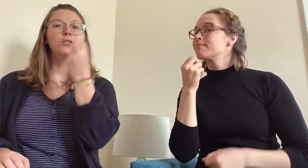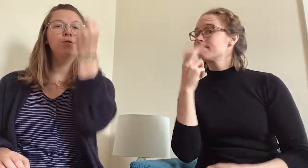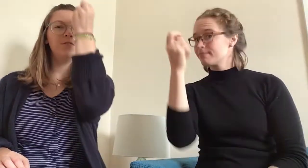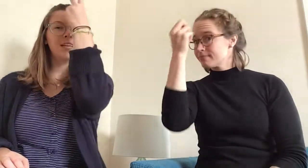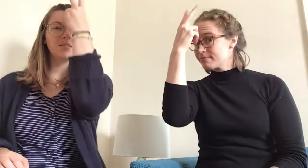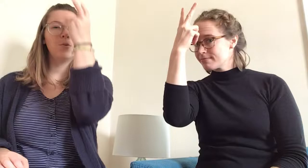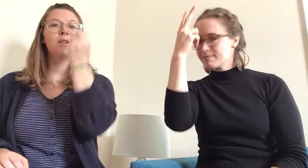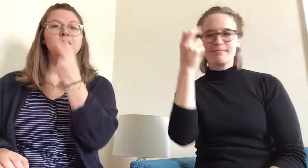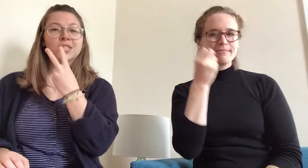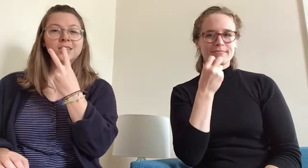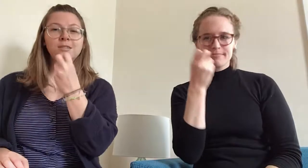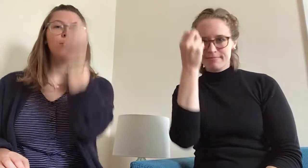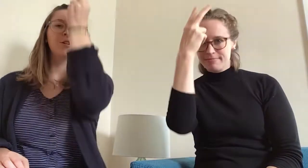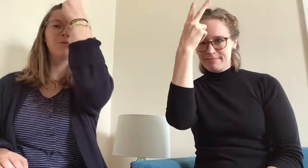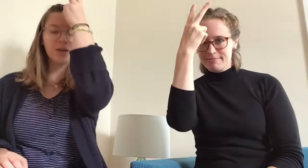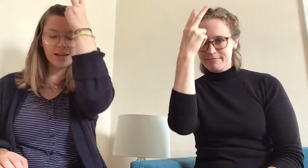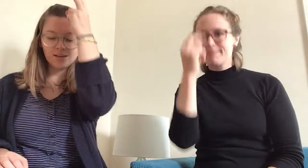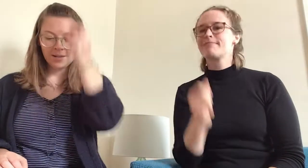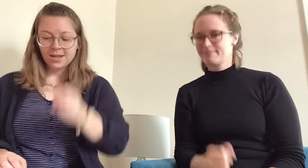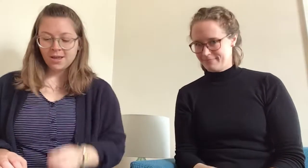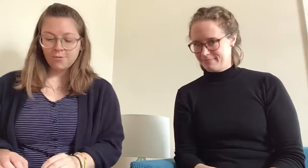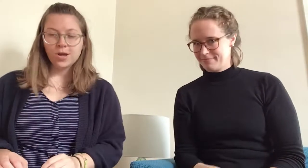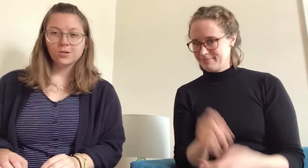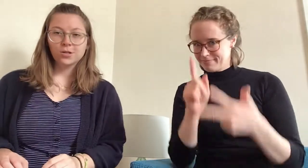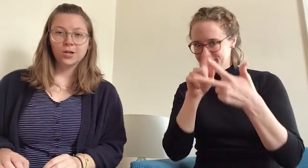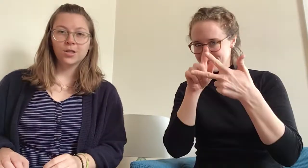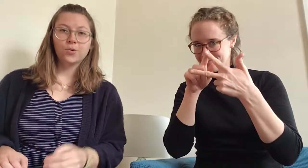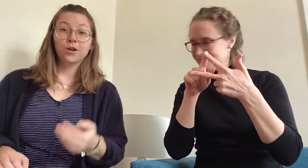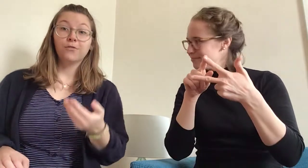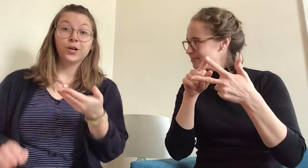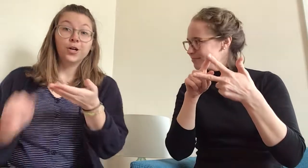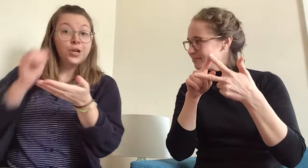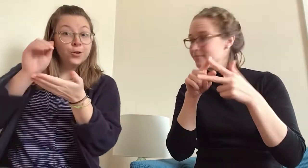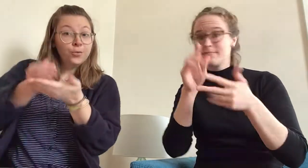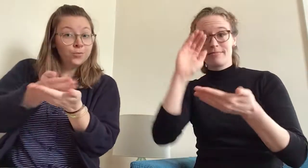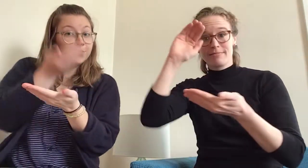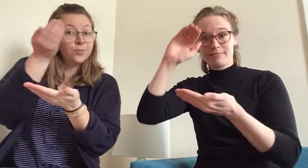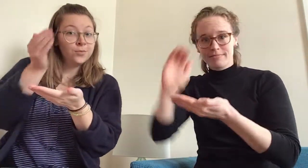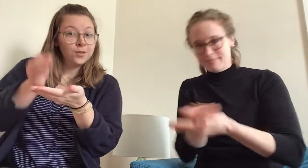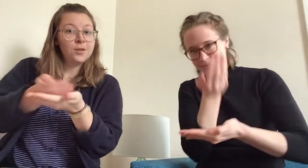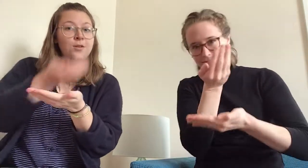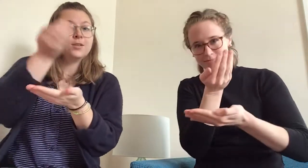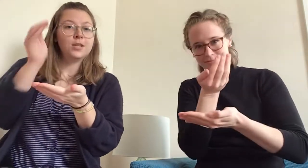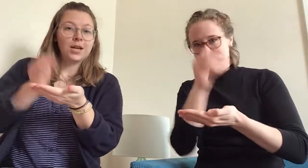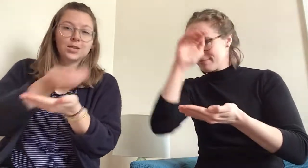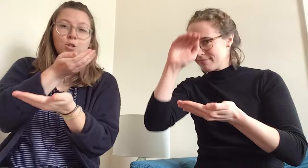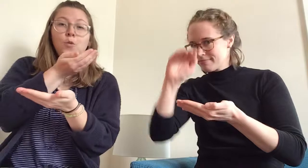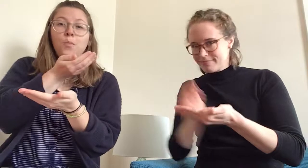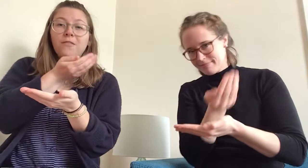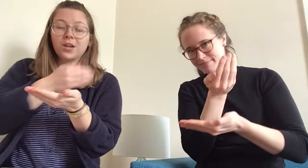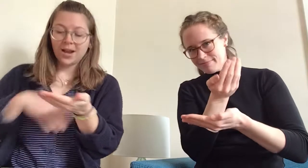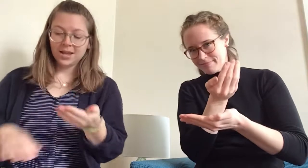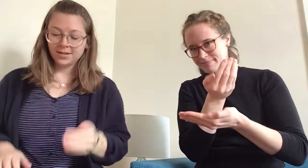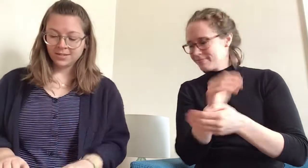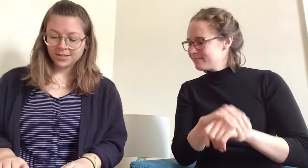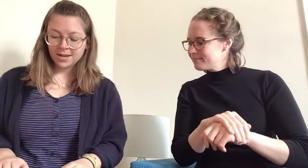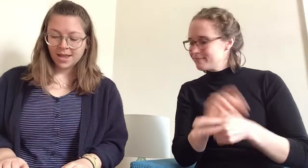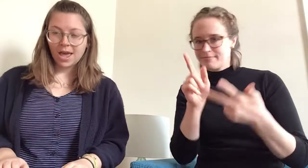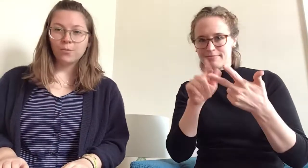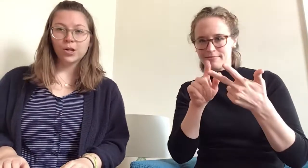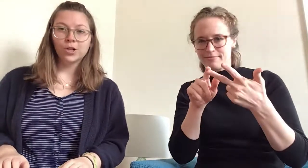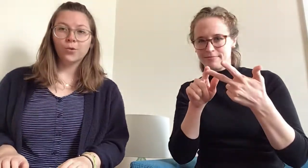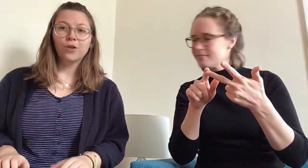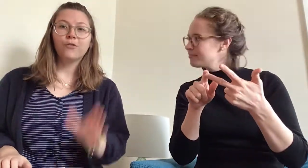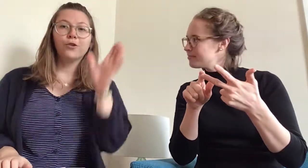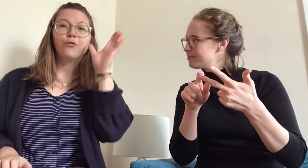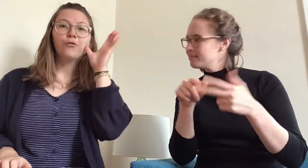you do 2 flicks, one on your chin, one on your forehead. We also learned the word for new, and you kind of scoop off of your hand.